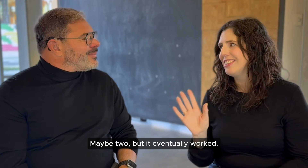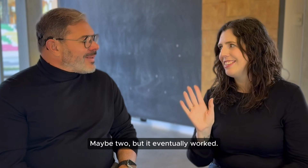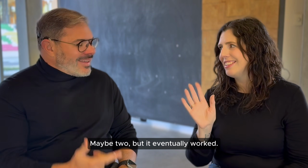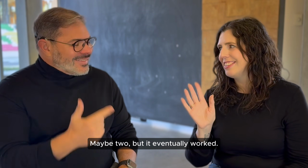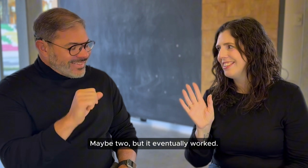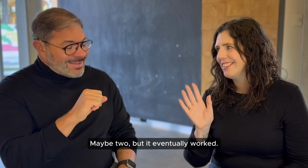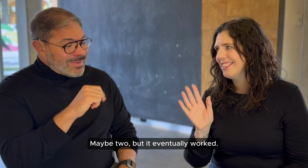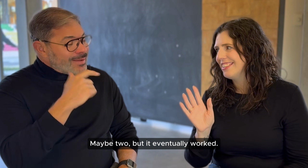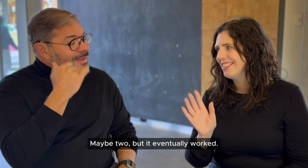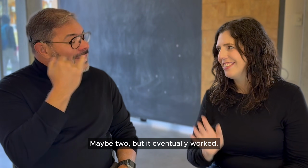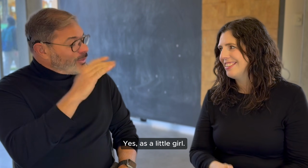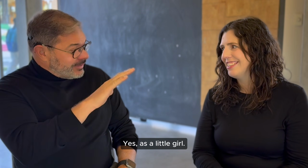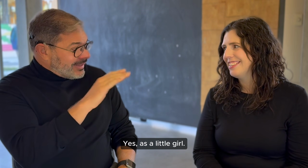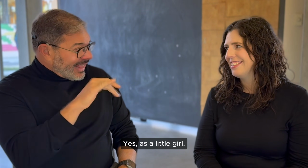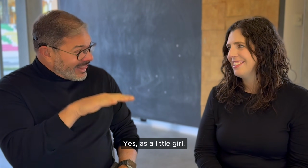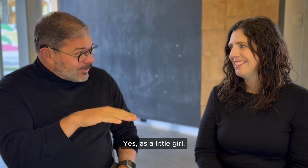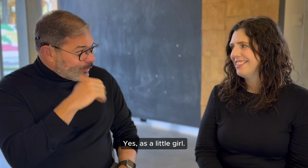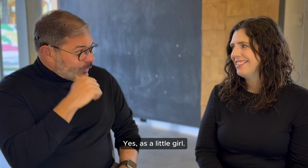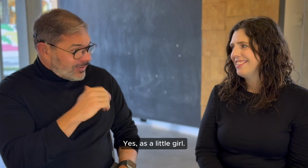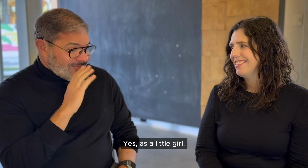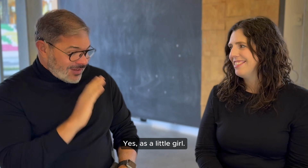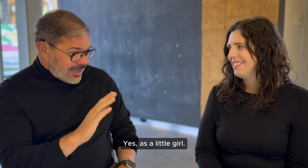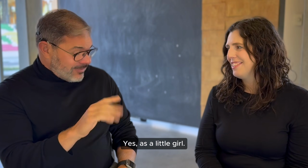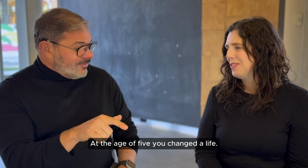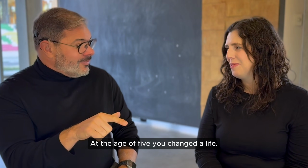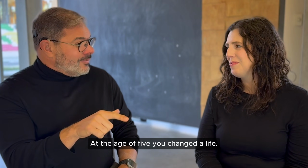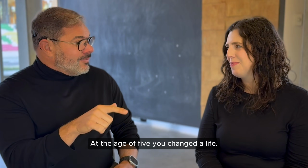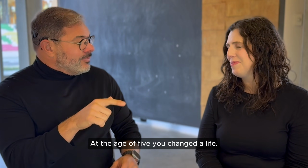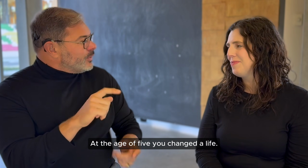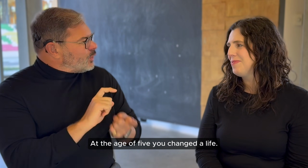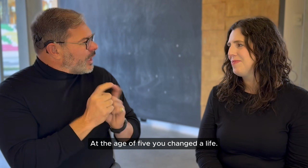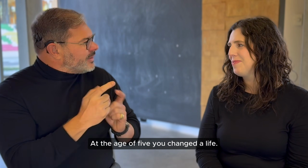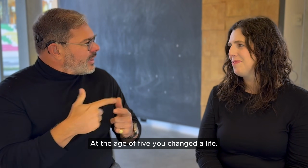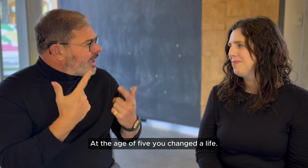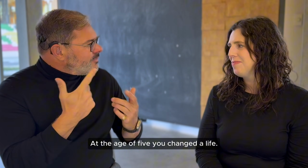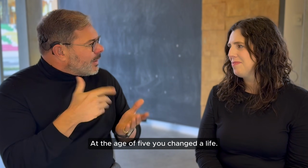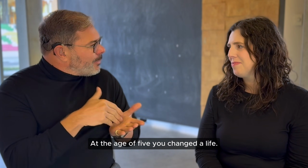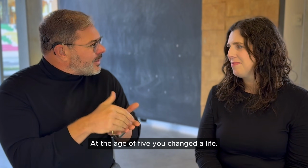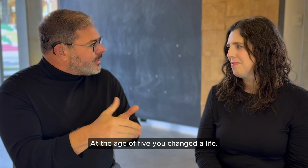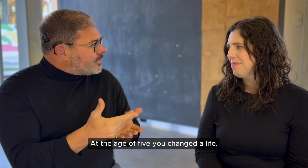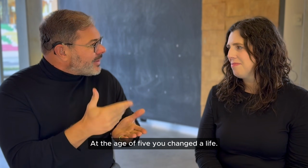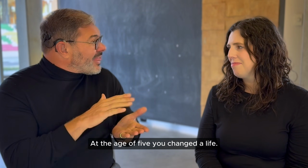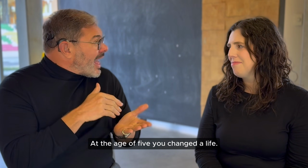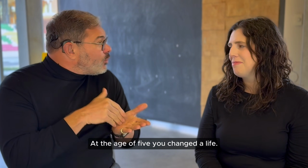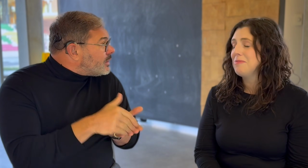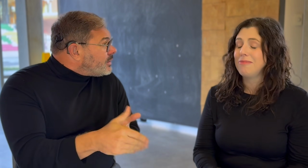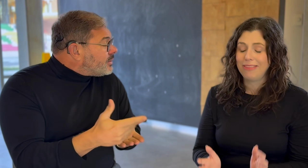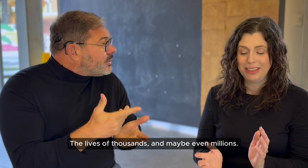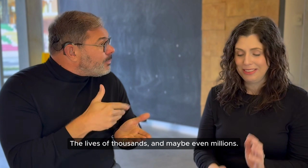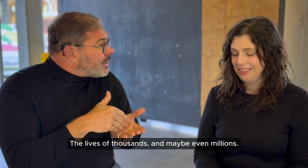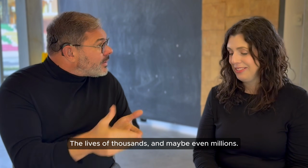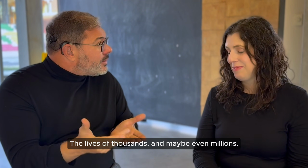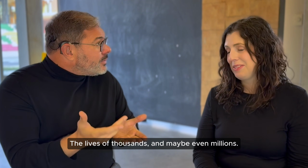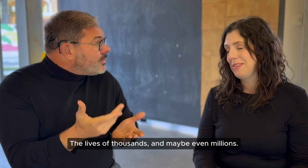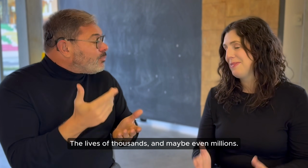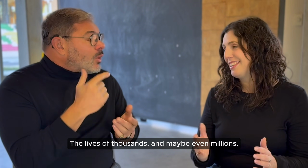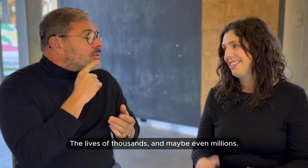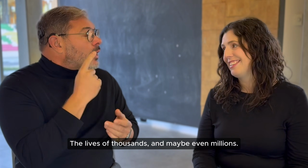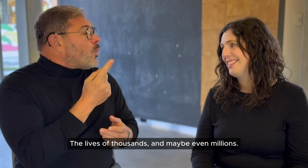it eventually worked. Yes, as a little girl at the age of 5, you changed the lives of Maybe. millions,